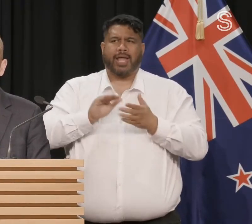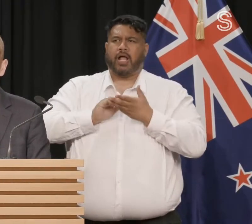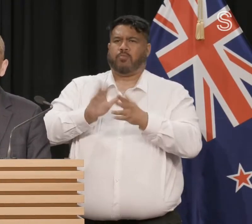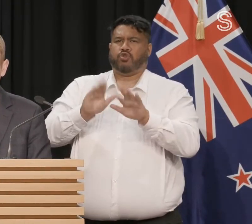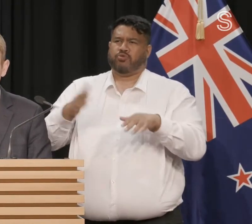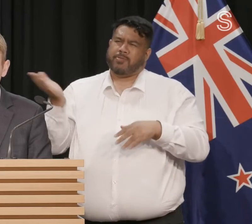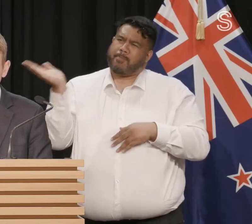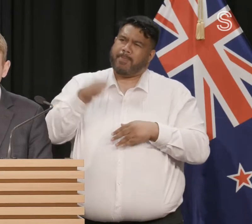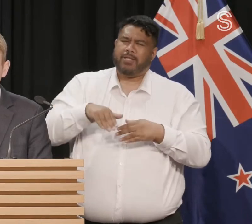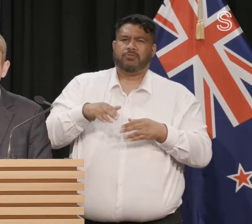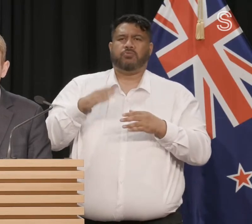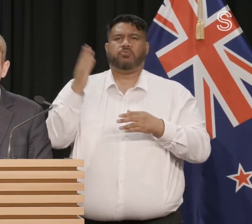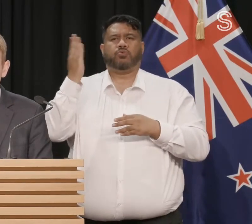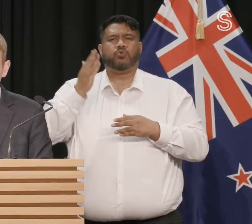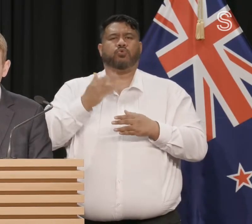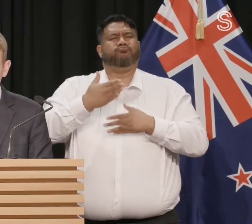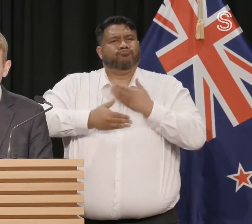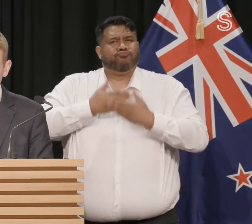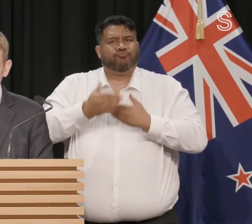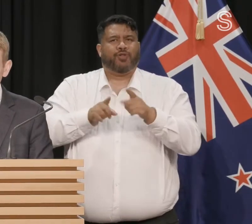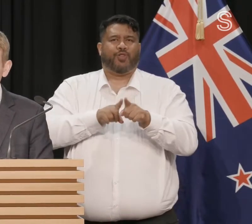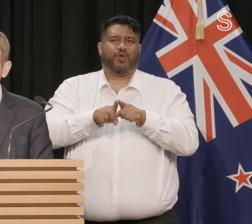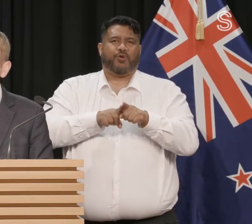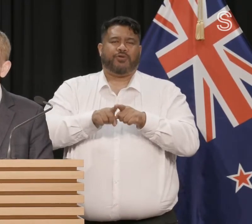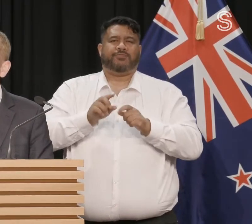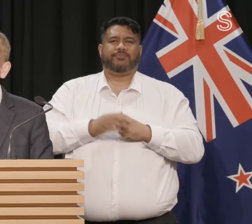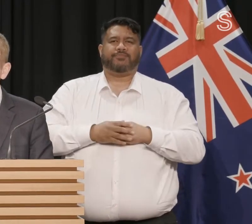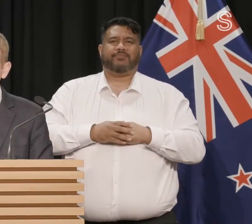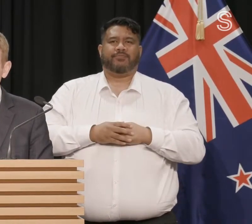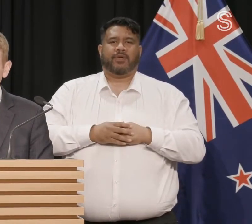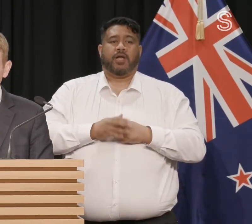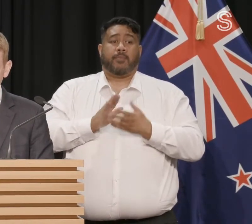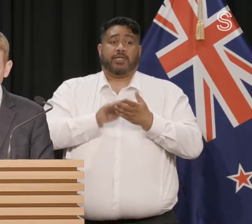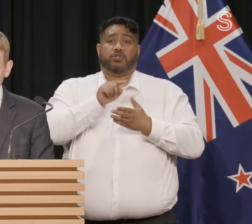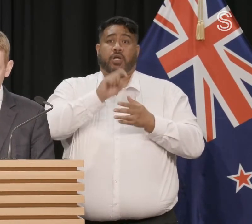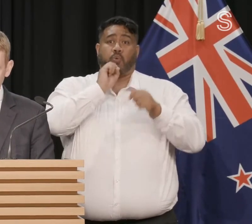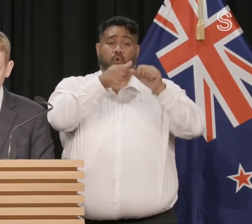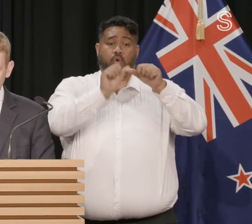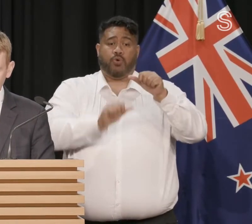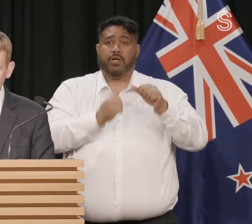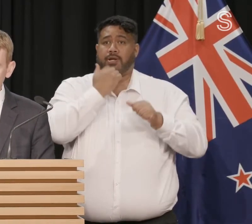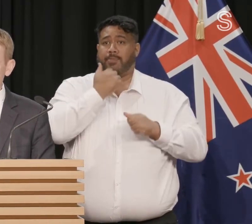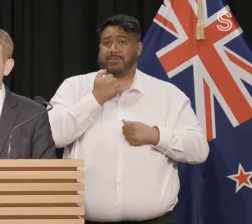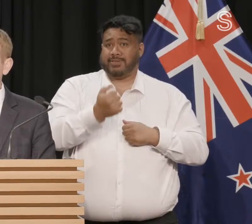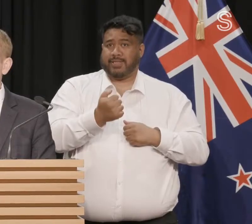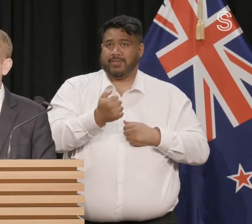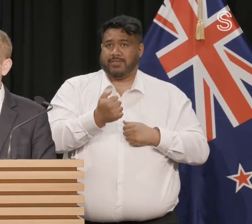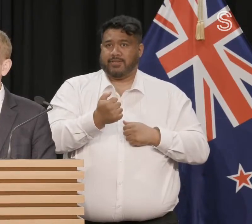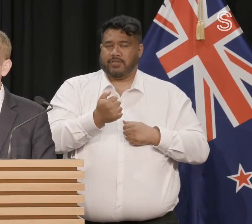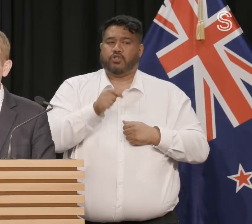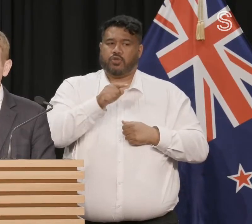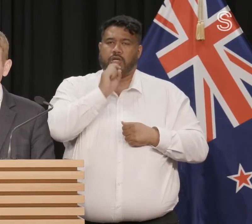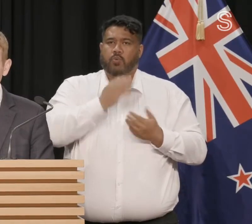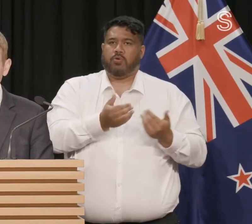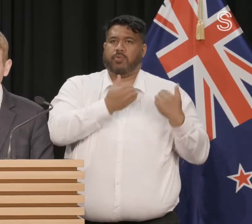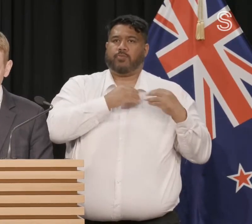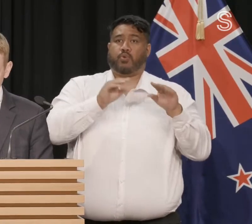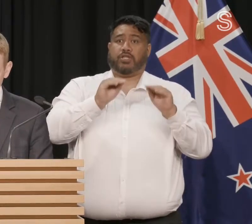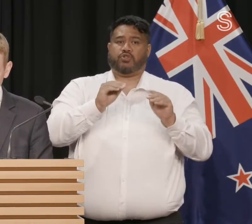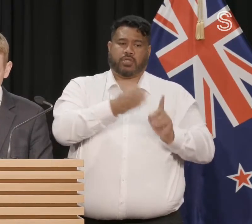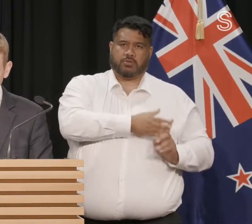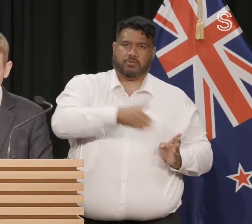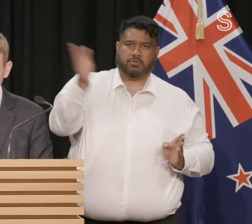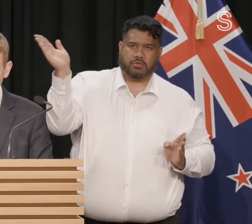and learning. Jan moves to number 6 in the Cabinet and picks up the whole of the education portfolio,